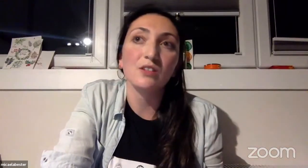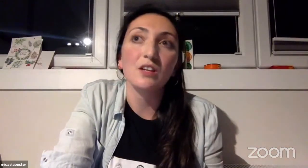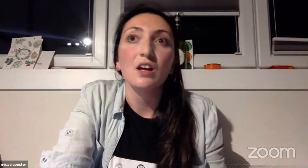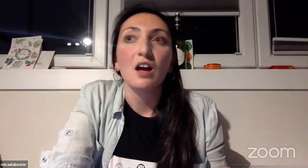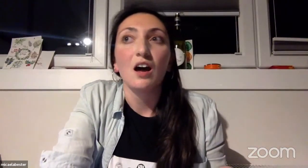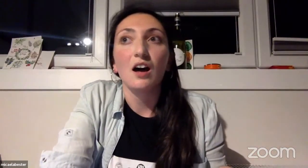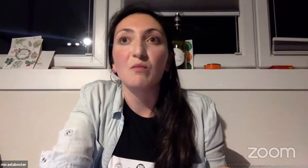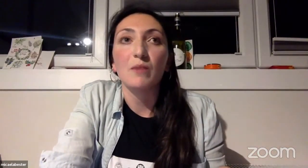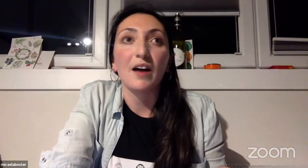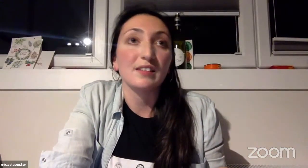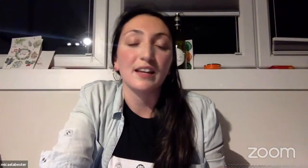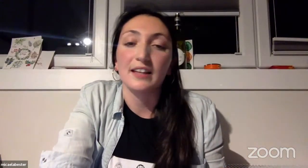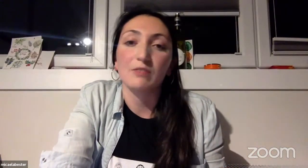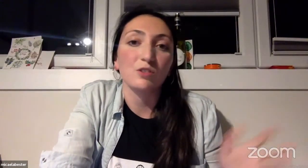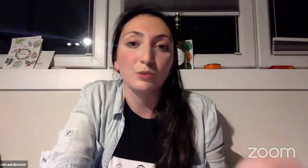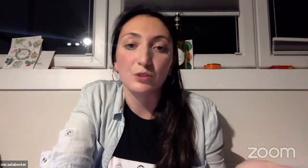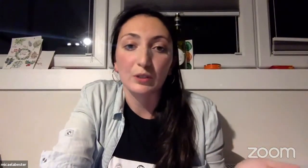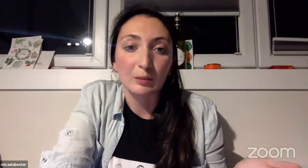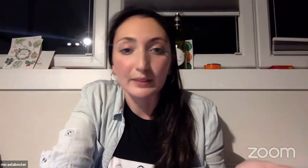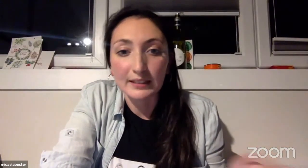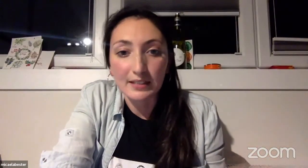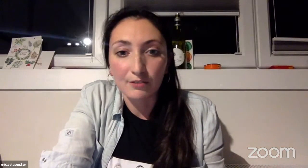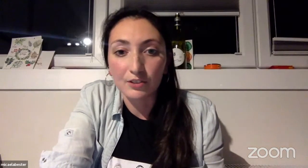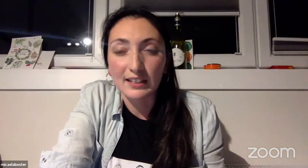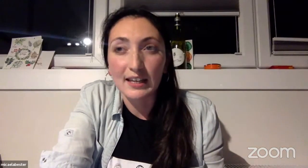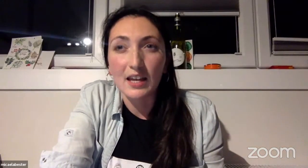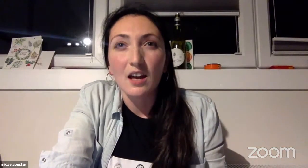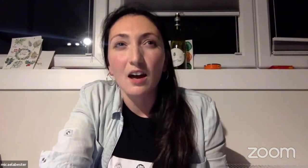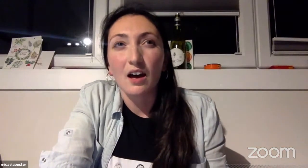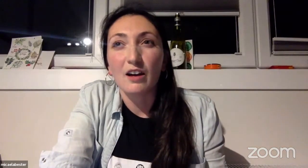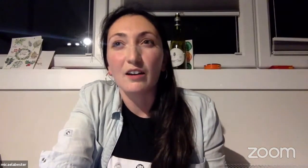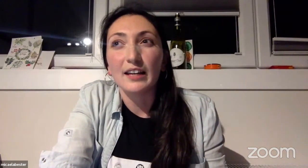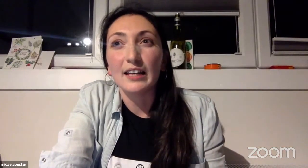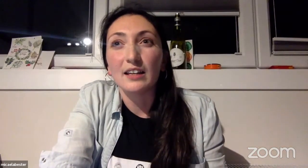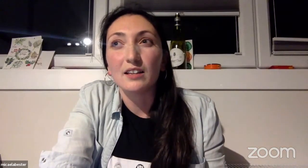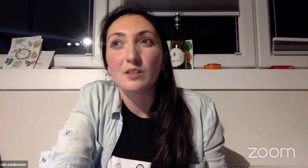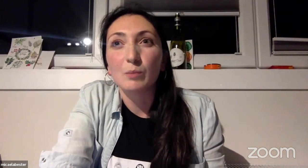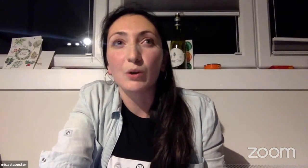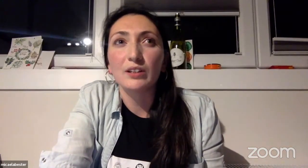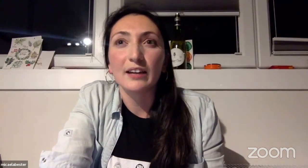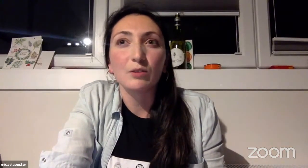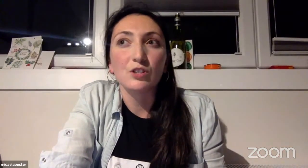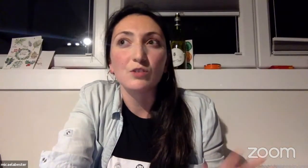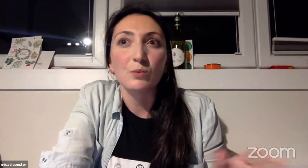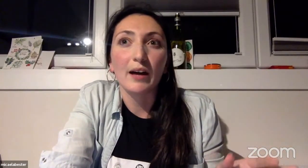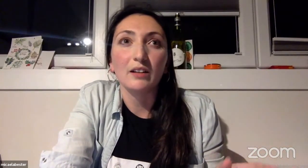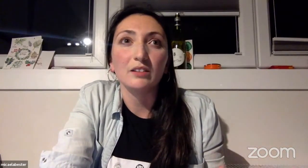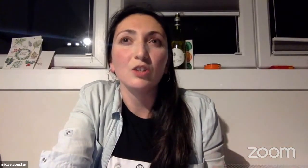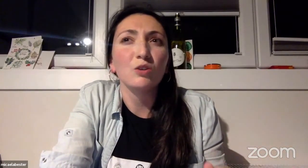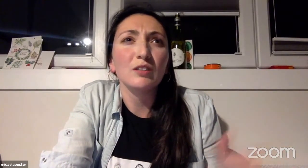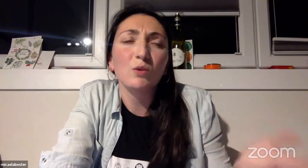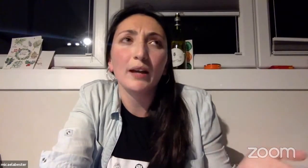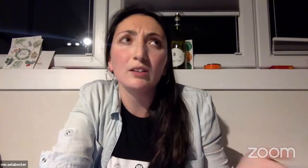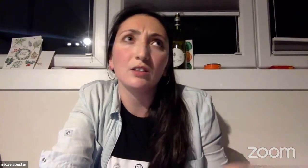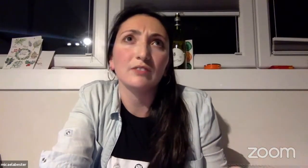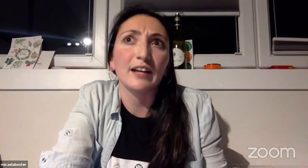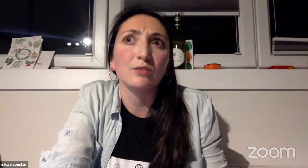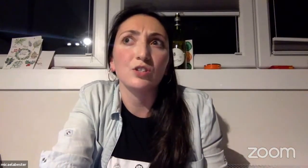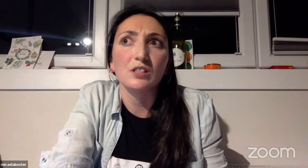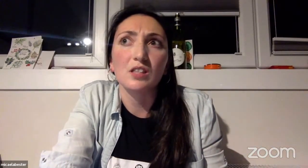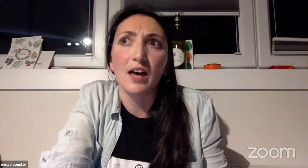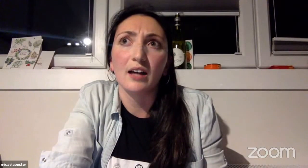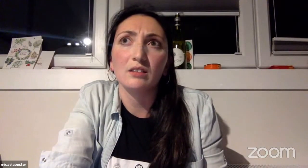the nouns. Other sign languages will do it completely differently. In spoken language as well, there's quite a lot